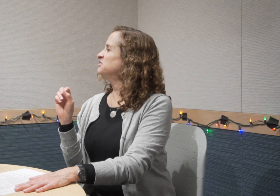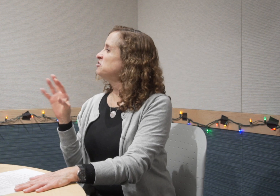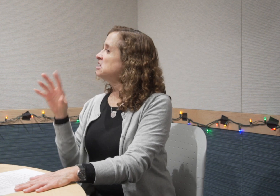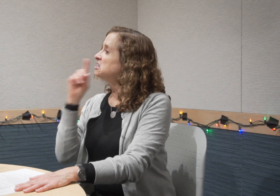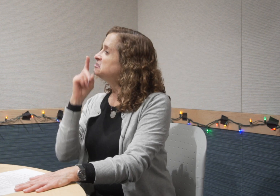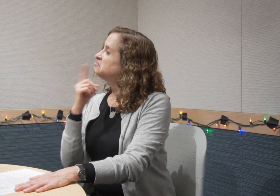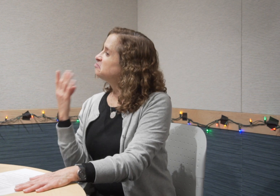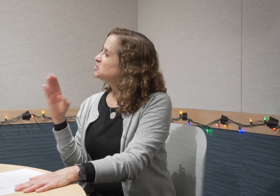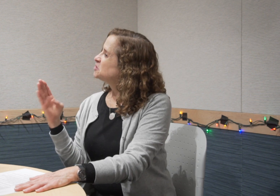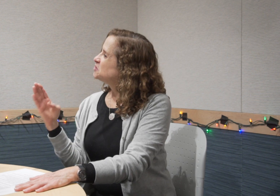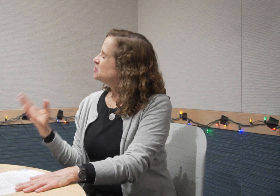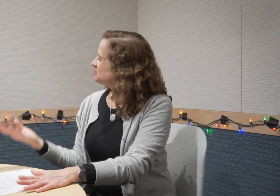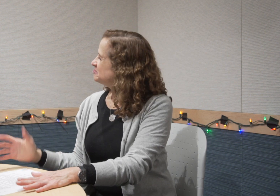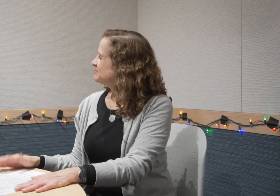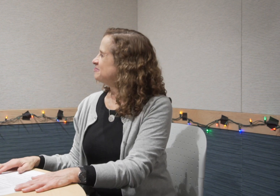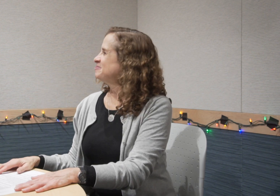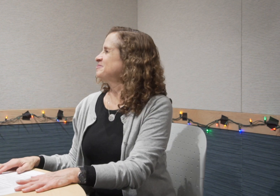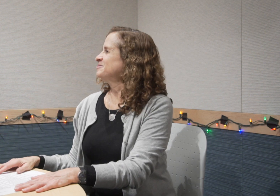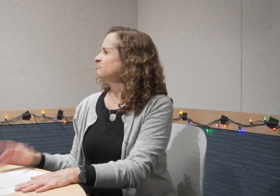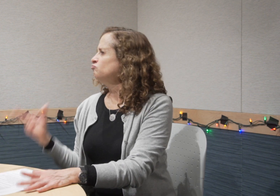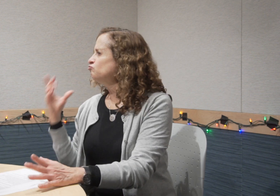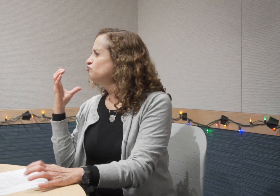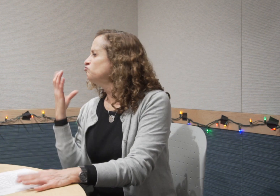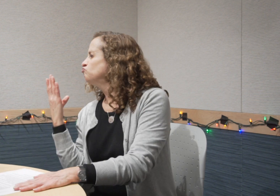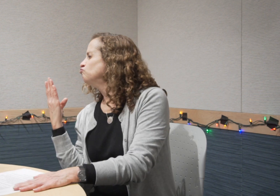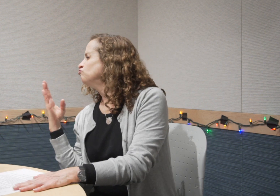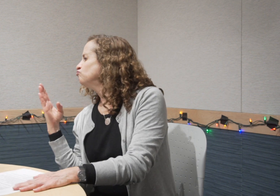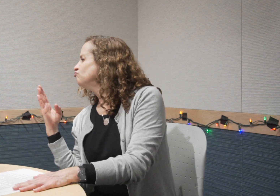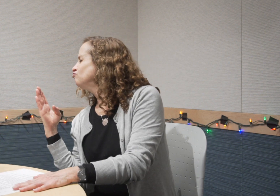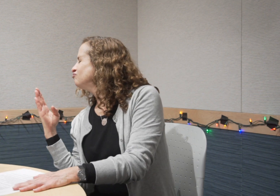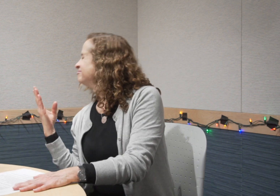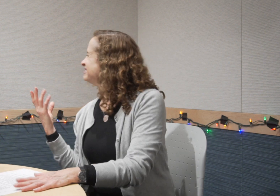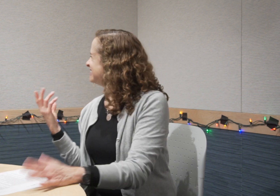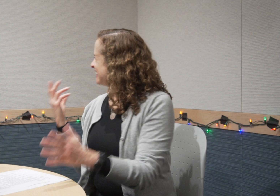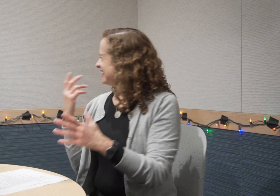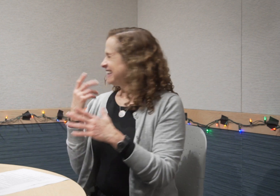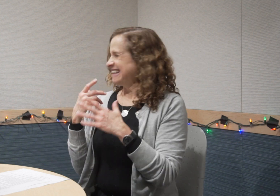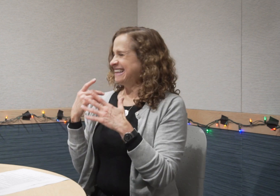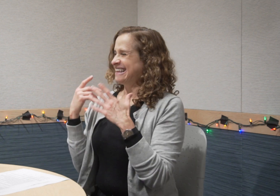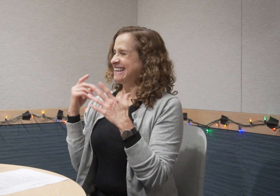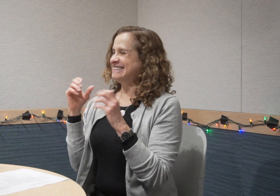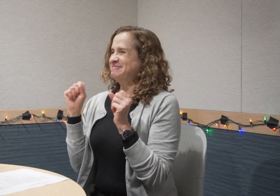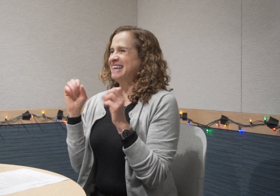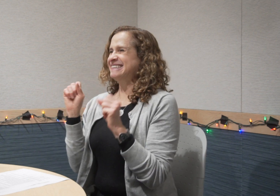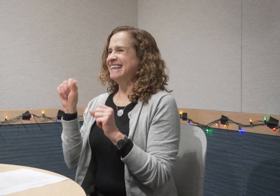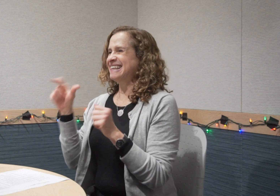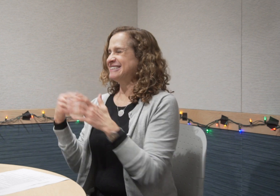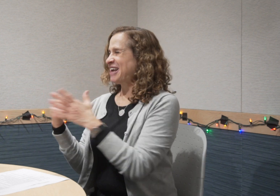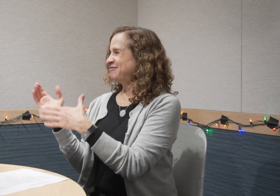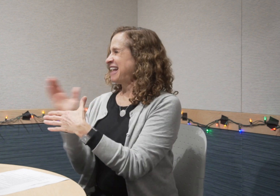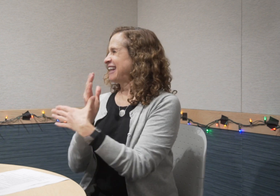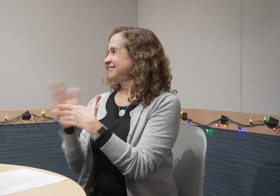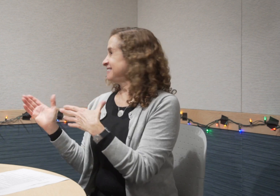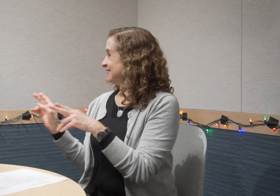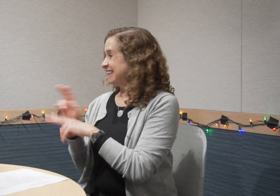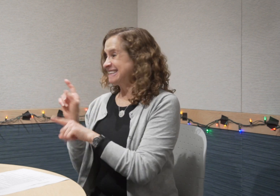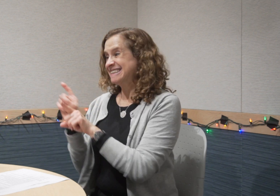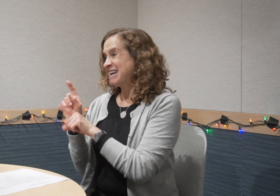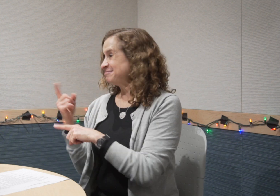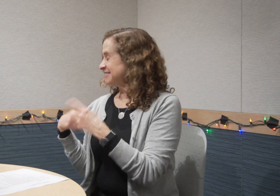eyes move to the side. And if it's average, your mouth is this is more of an average mouth, Yeah. It's amazing the range.